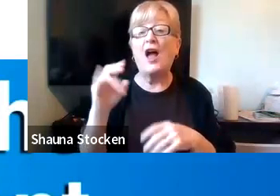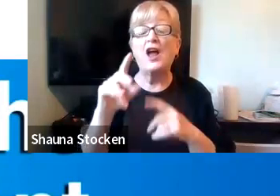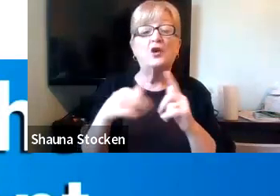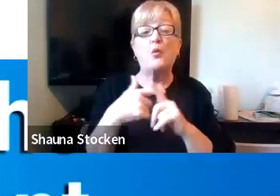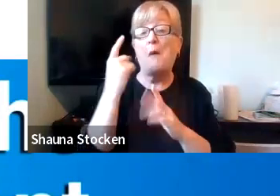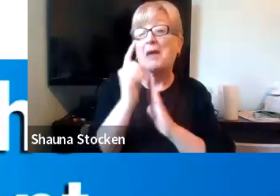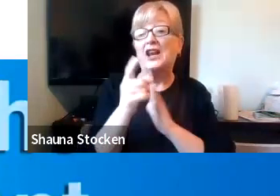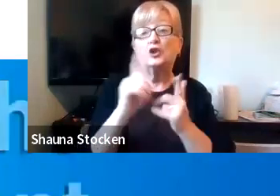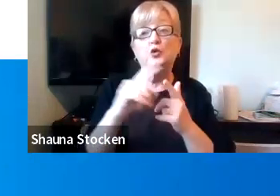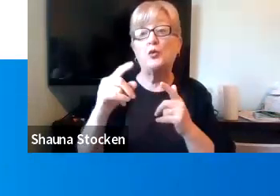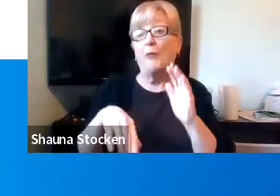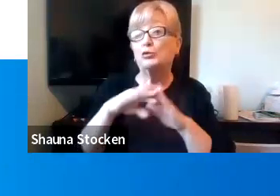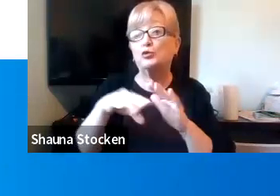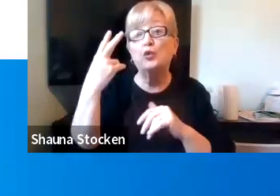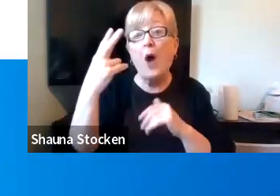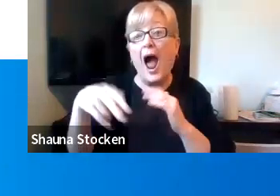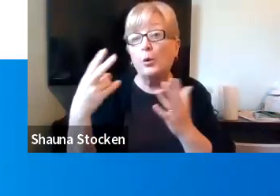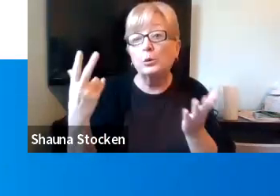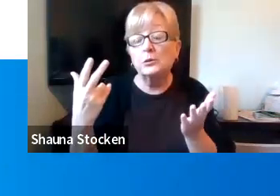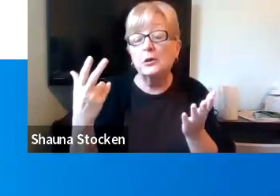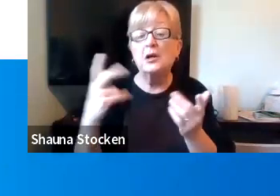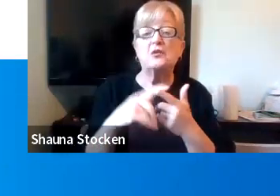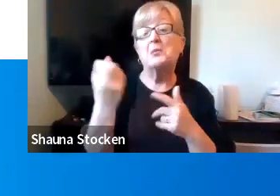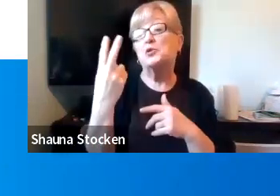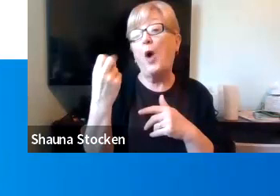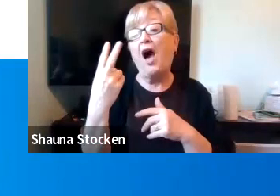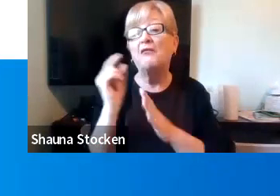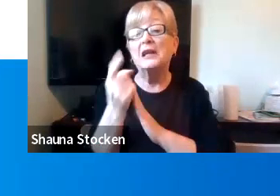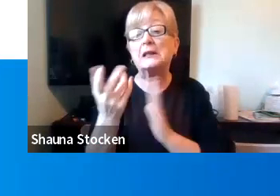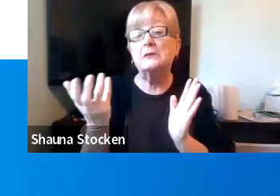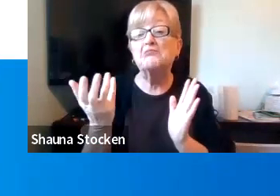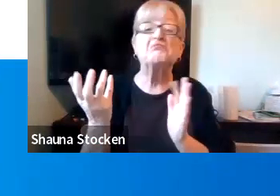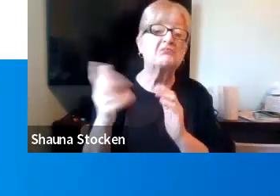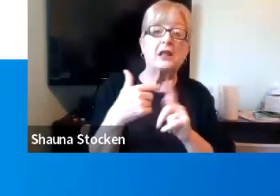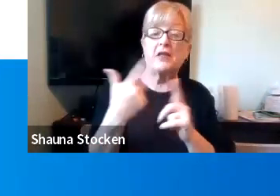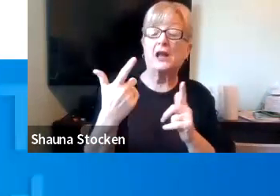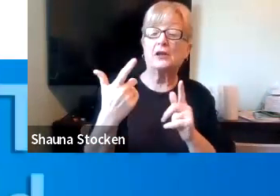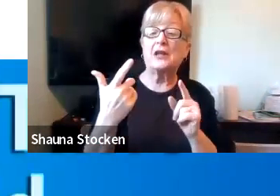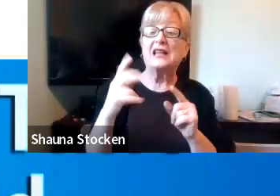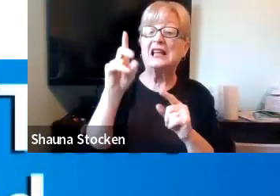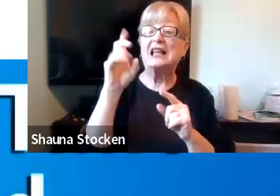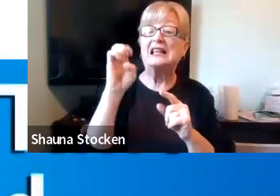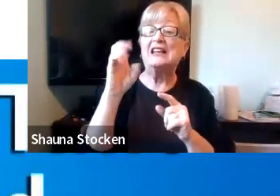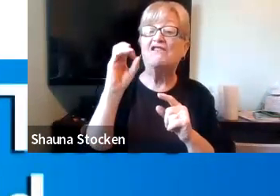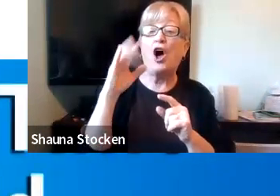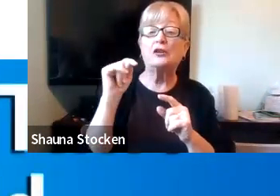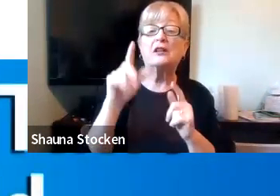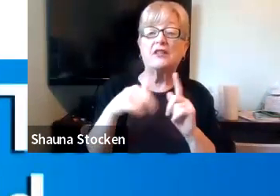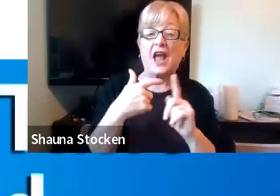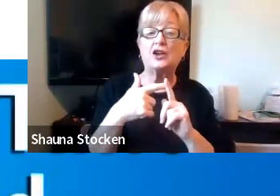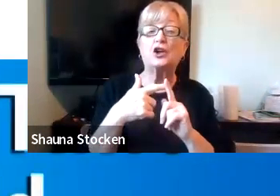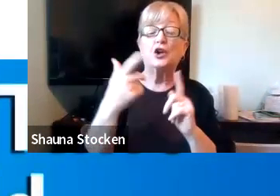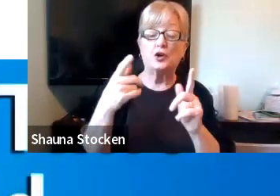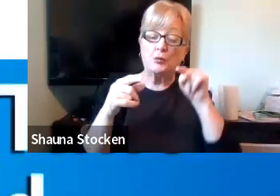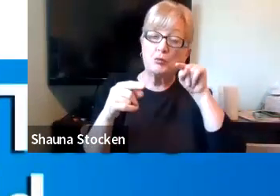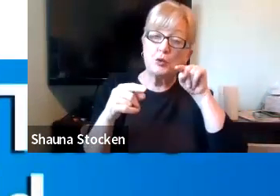hours. We will set it to 12 minutes. Now to set 12 minutes as the default time for air fry, press and hold the control